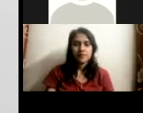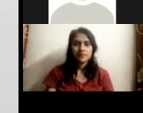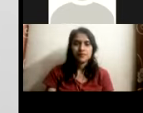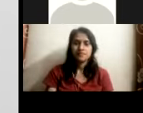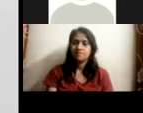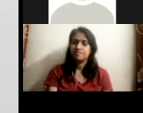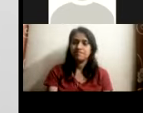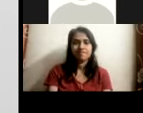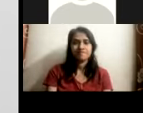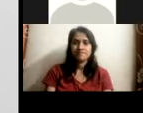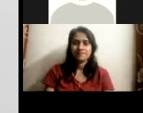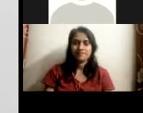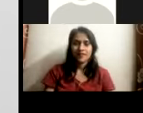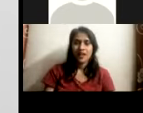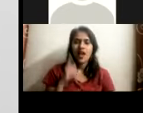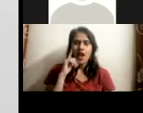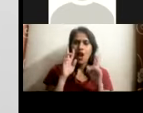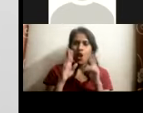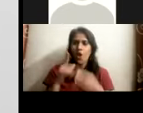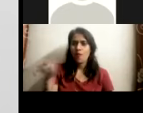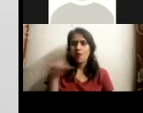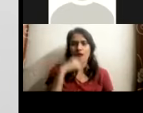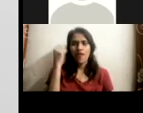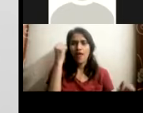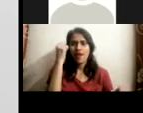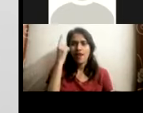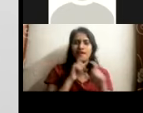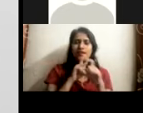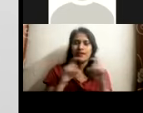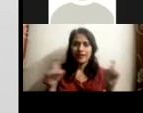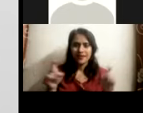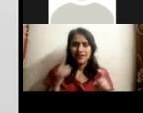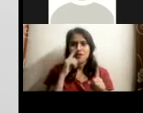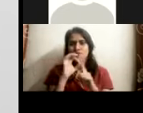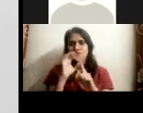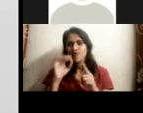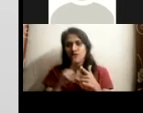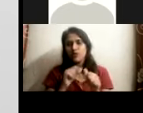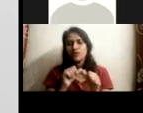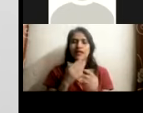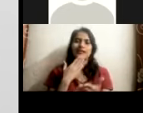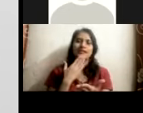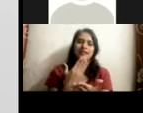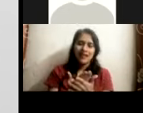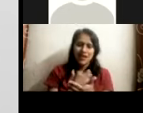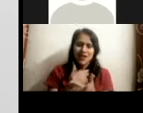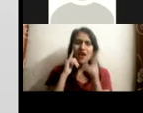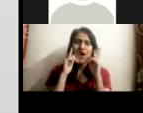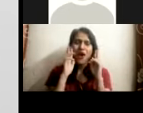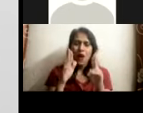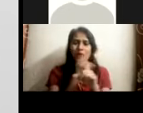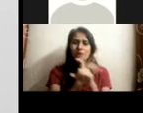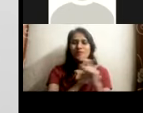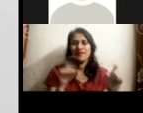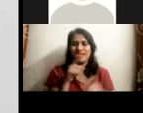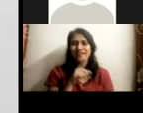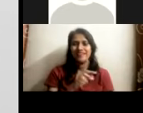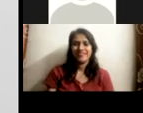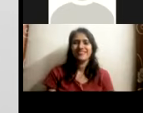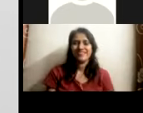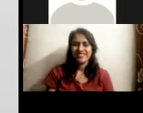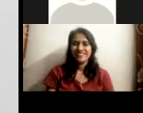Okay, I hope now it's clear. So Pooja says thanks, so I'm assuming that it's clear to her. If